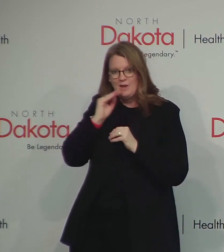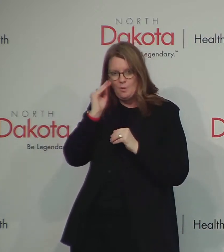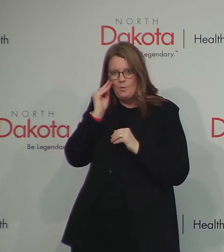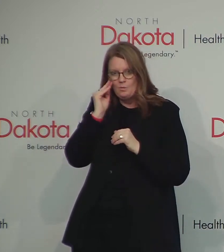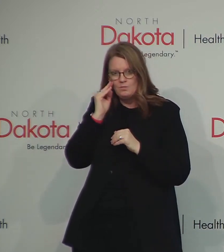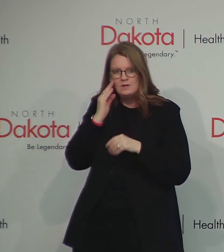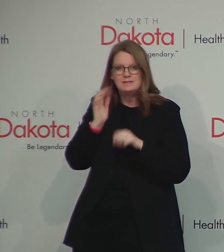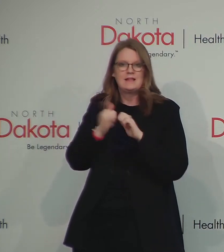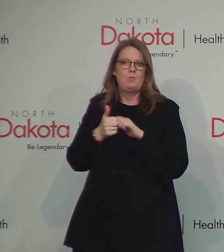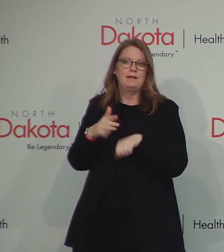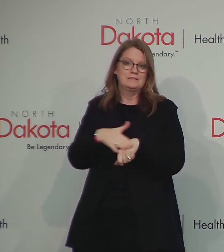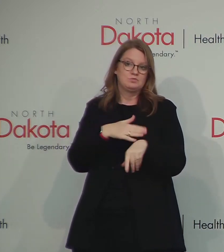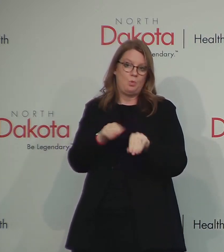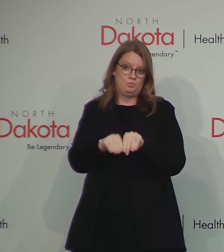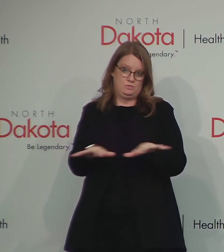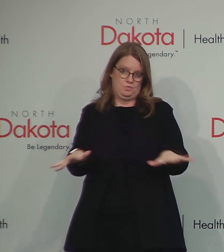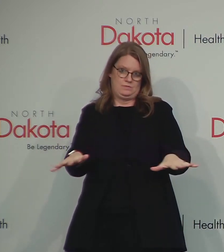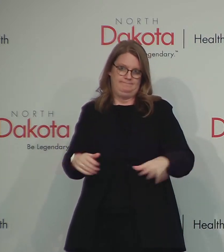spread.